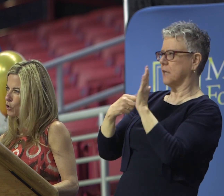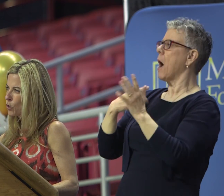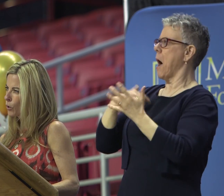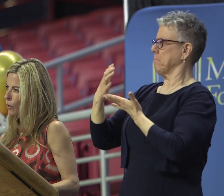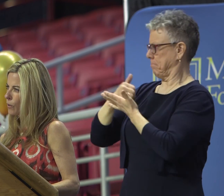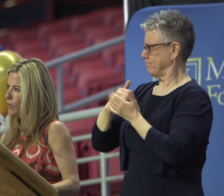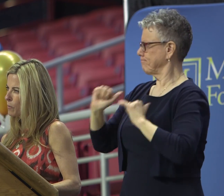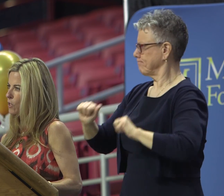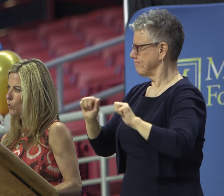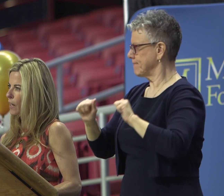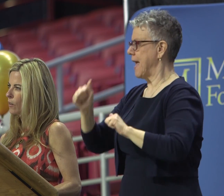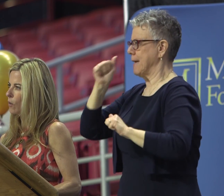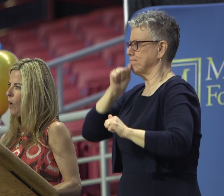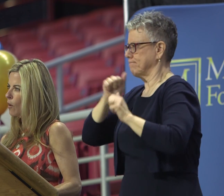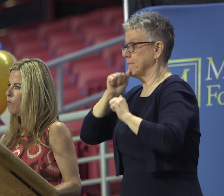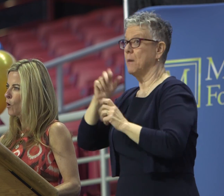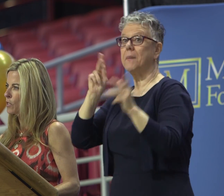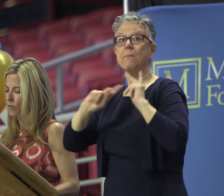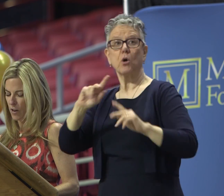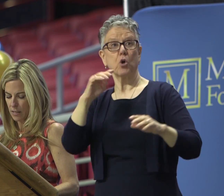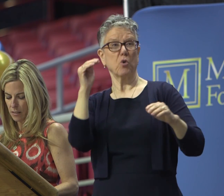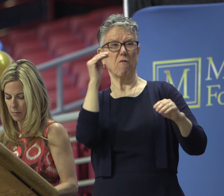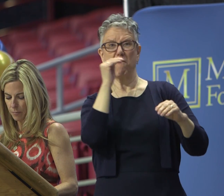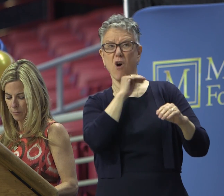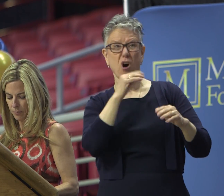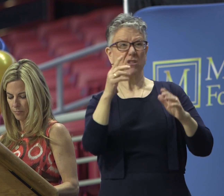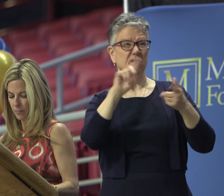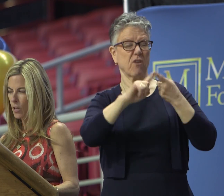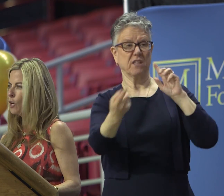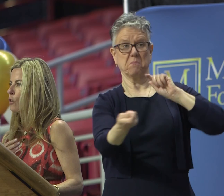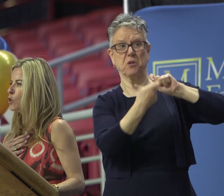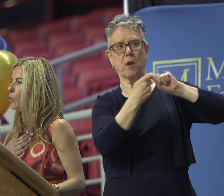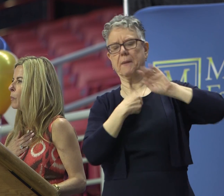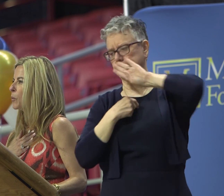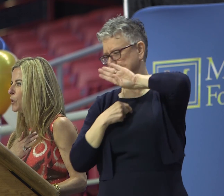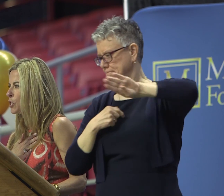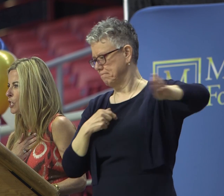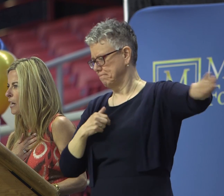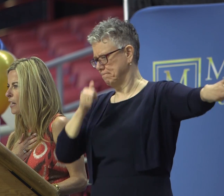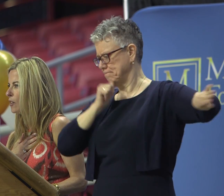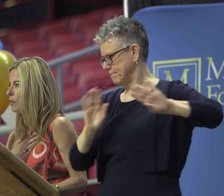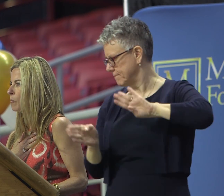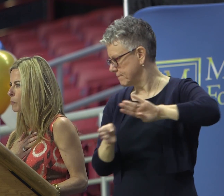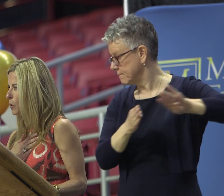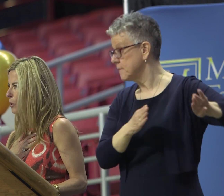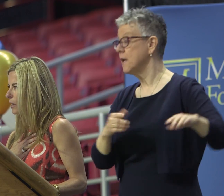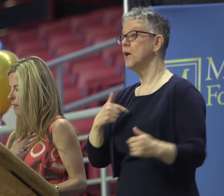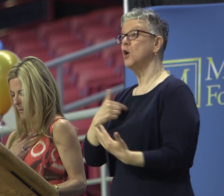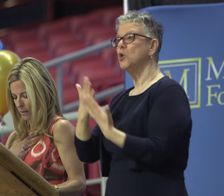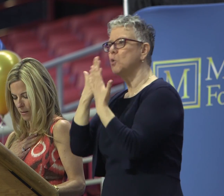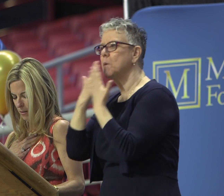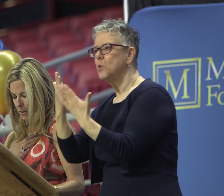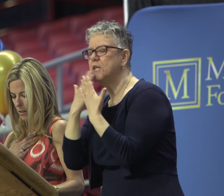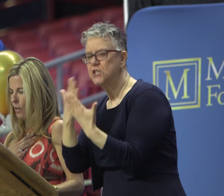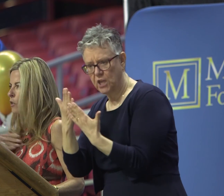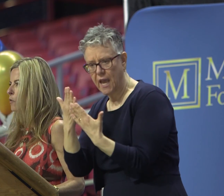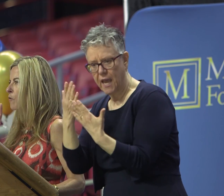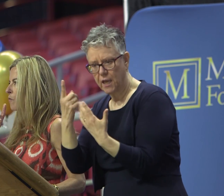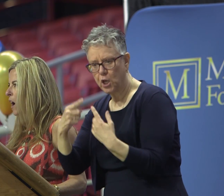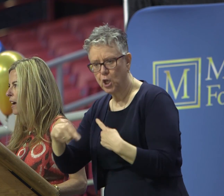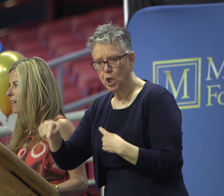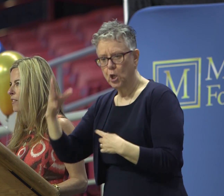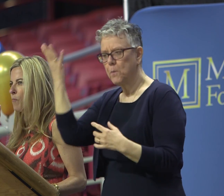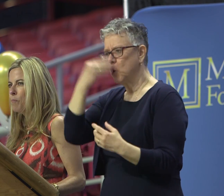and endure the betrayal of false friends, to appreciate beauty,